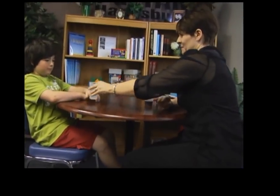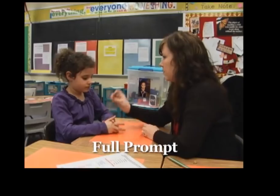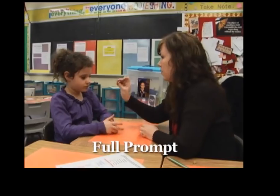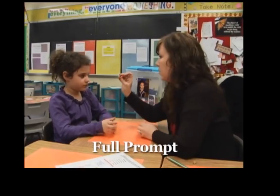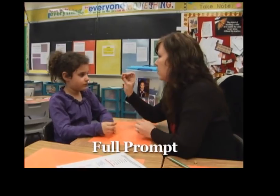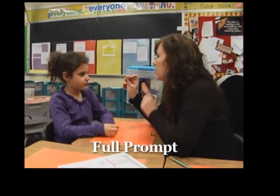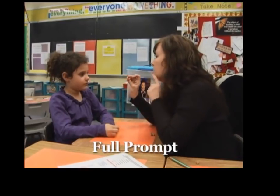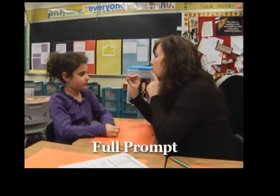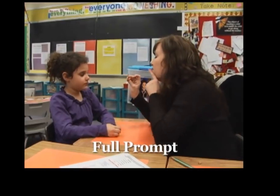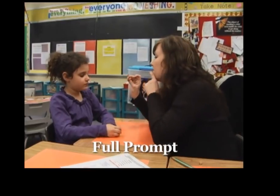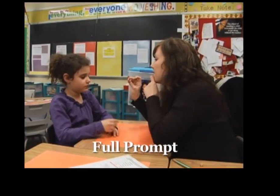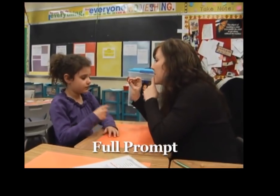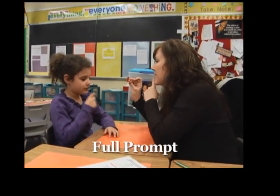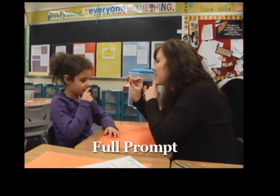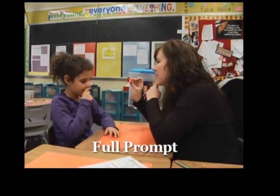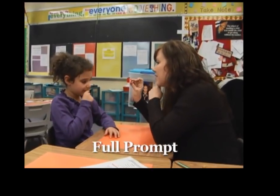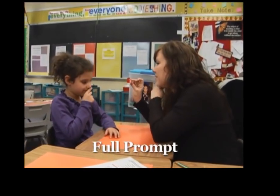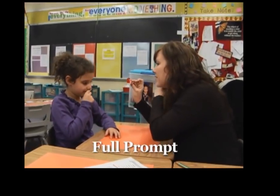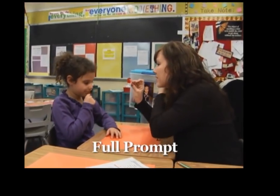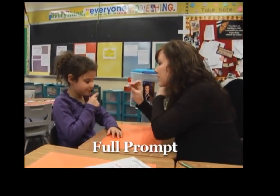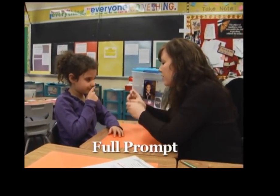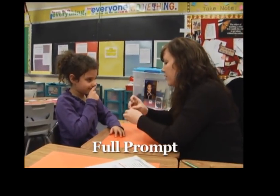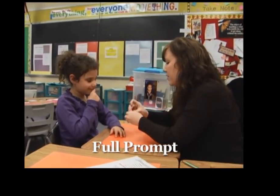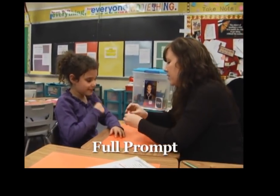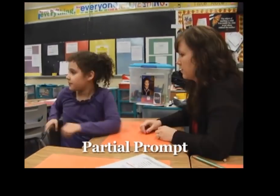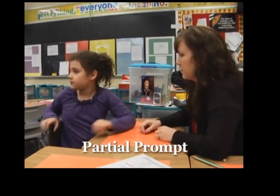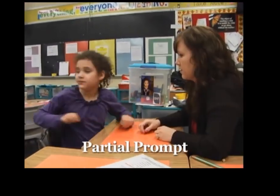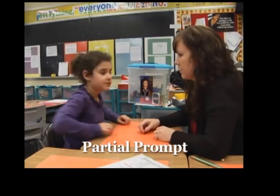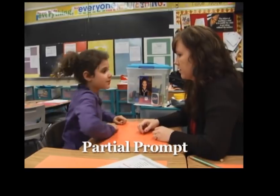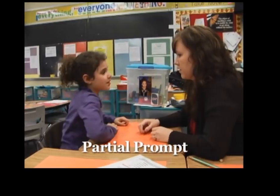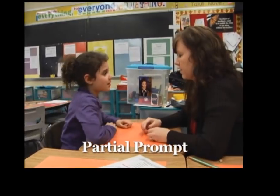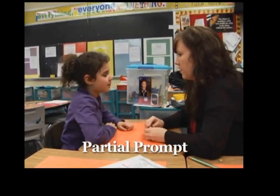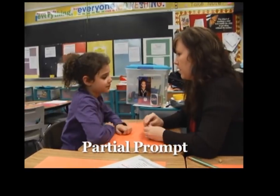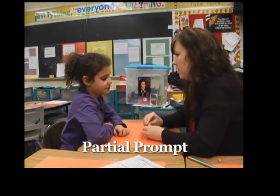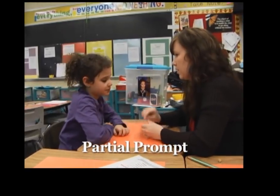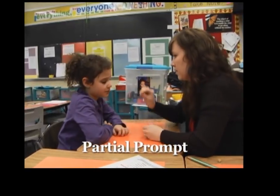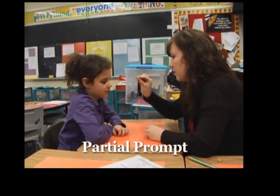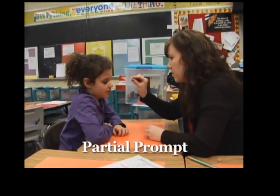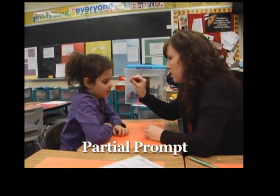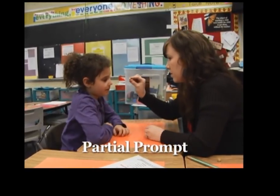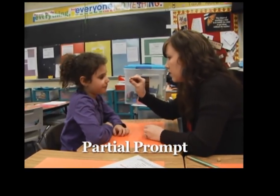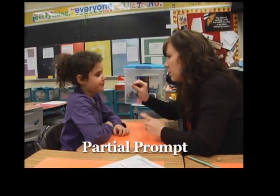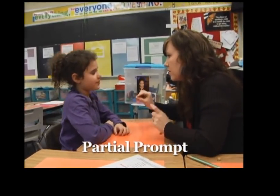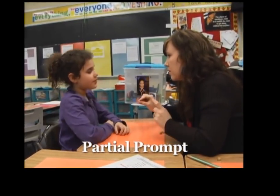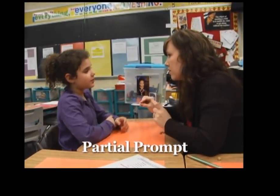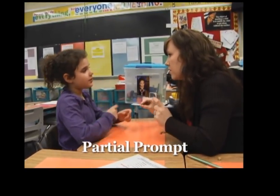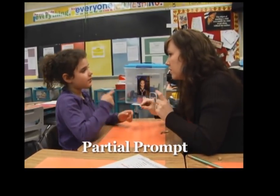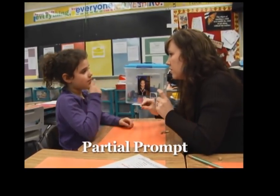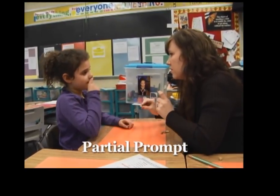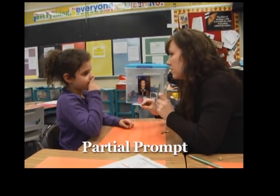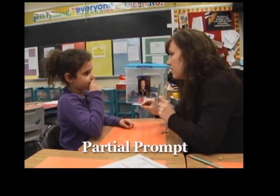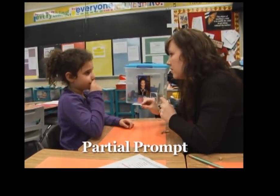Shaping the sign mand response will require careful prompting and prompt fading procedures.